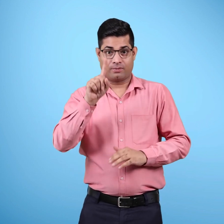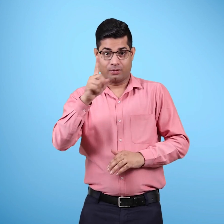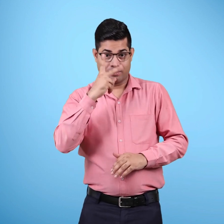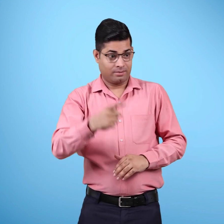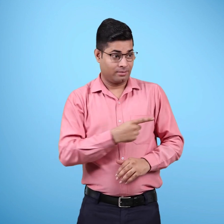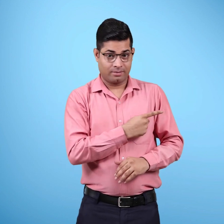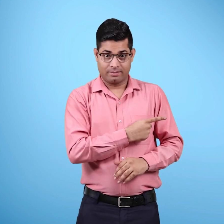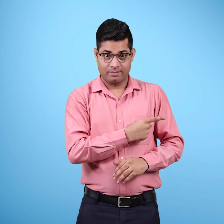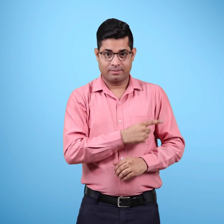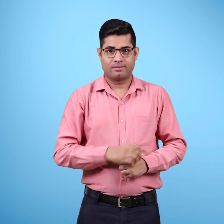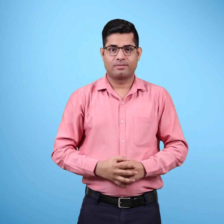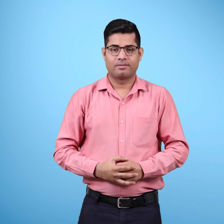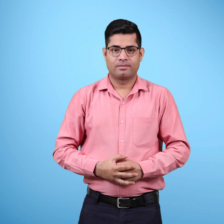7.1.